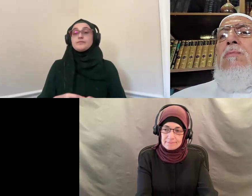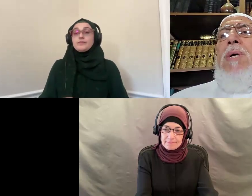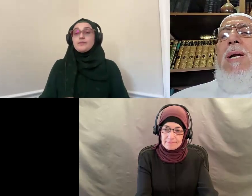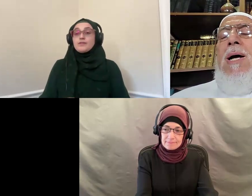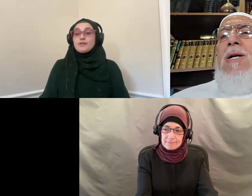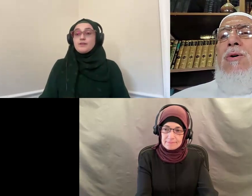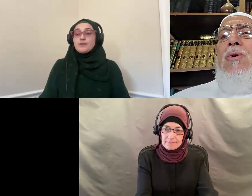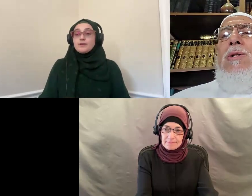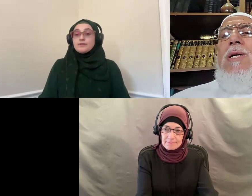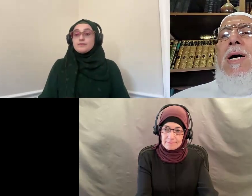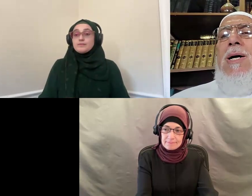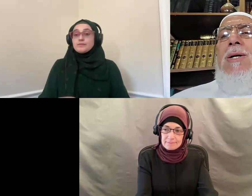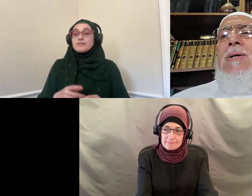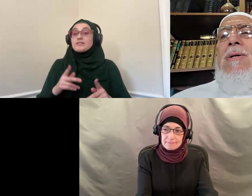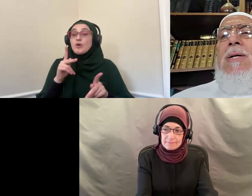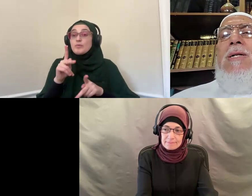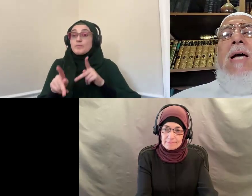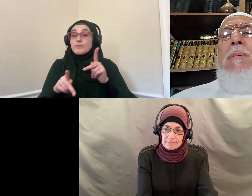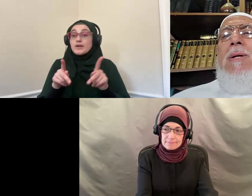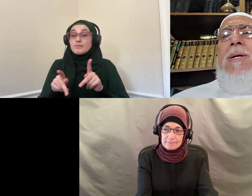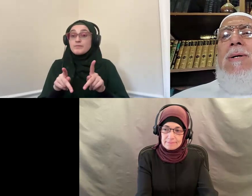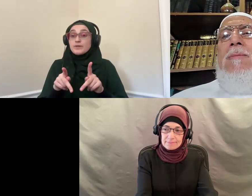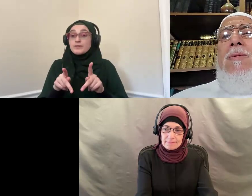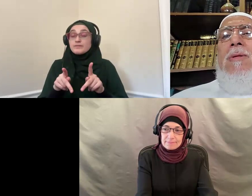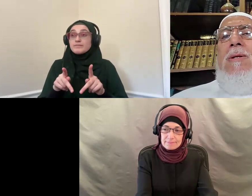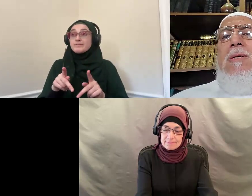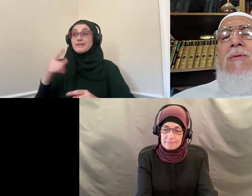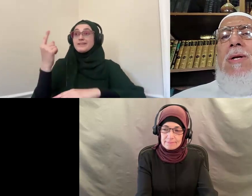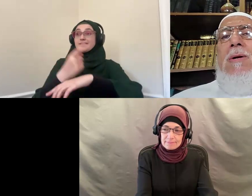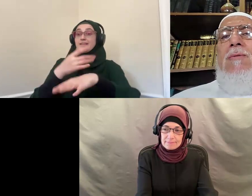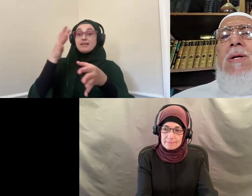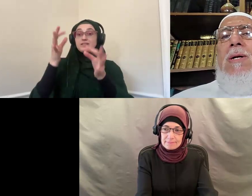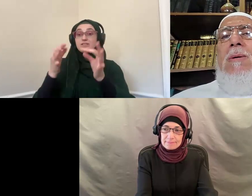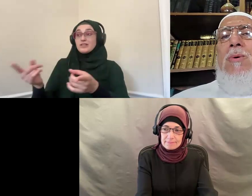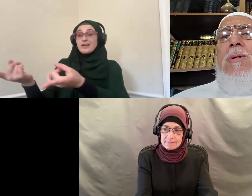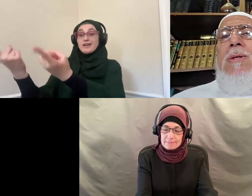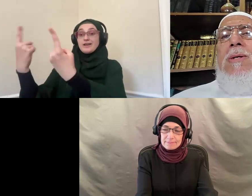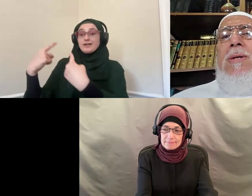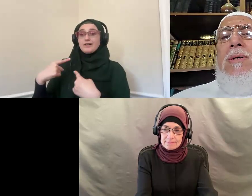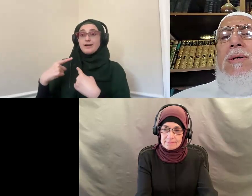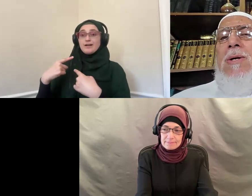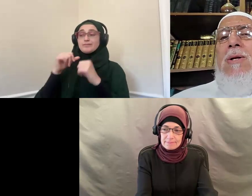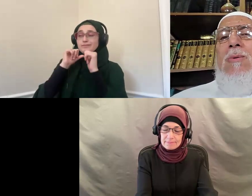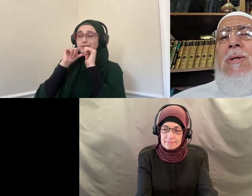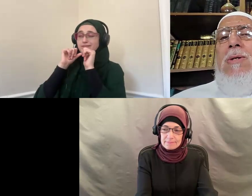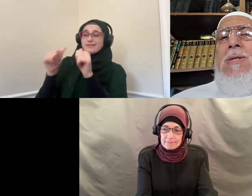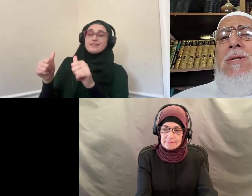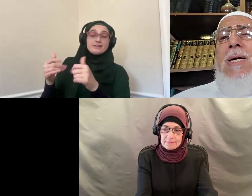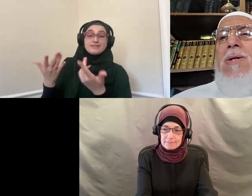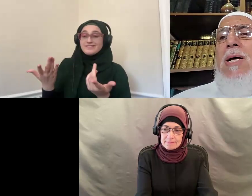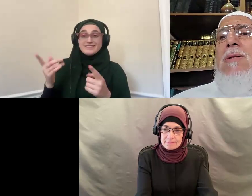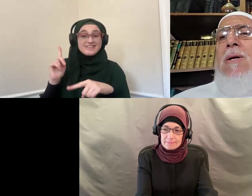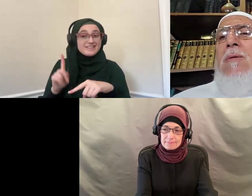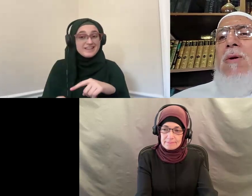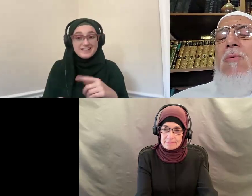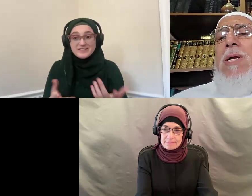to belie or deny it's happening. This is very, very important. In other words, it's